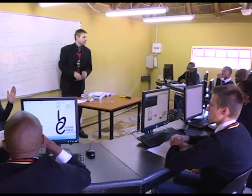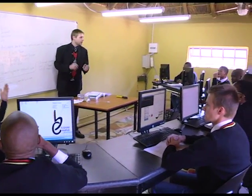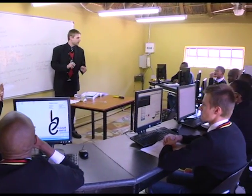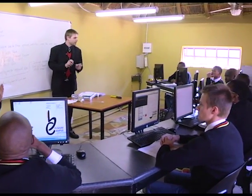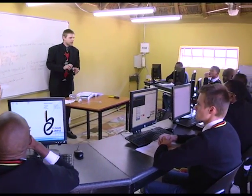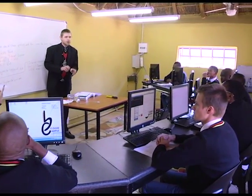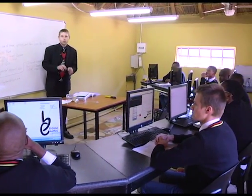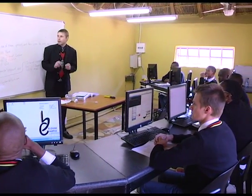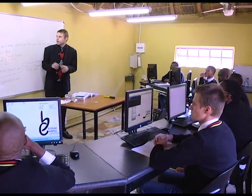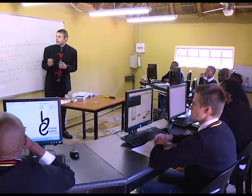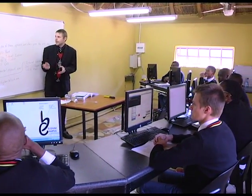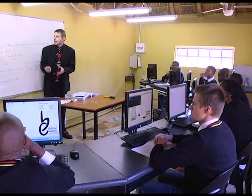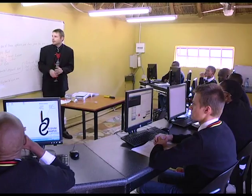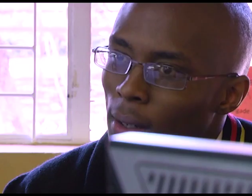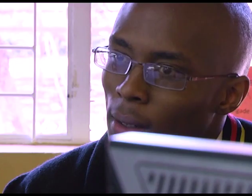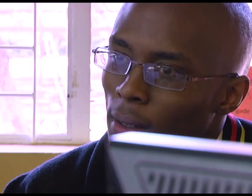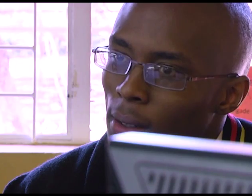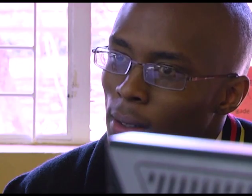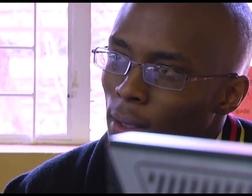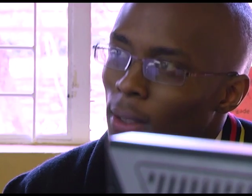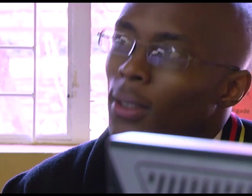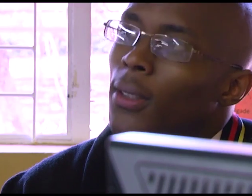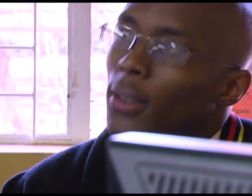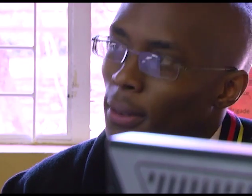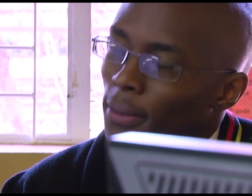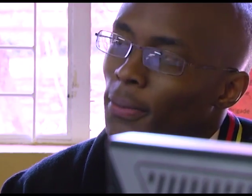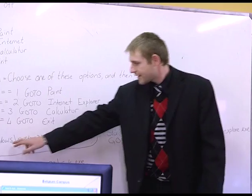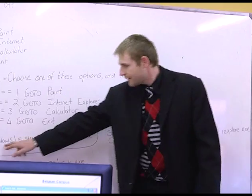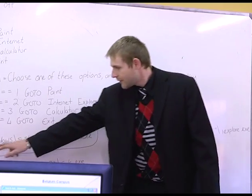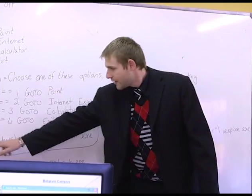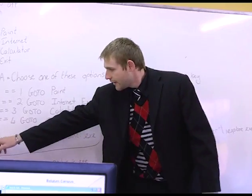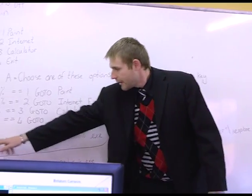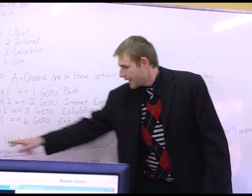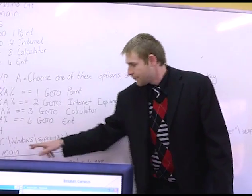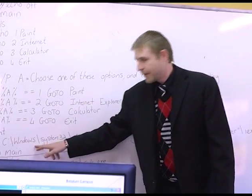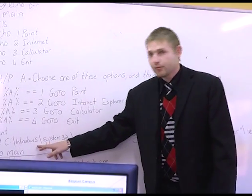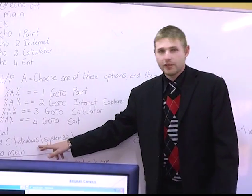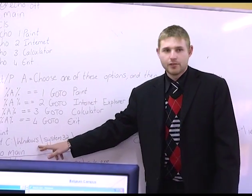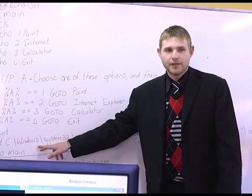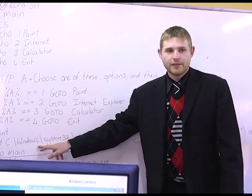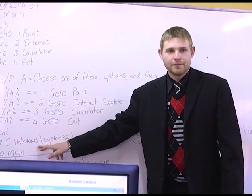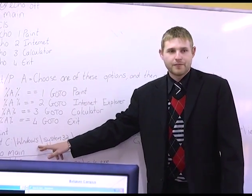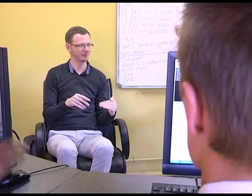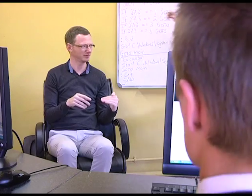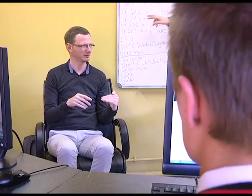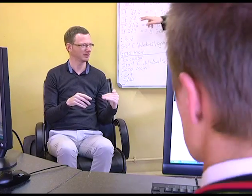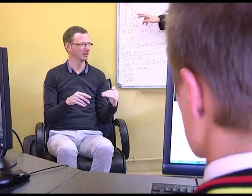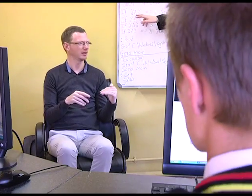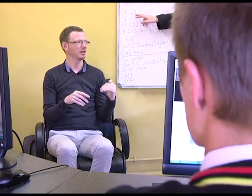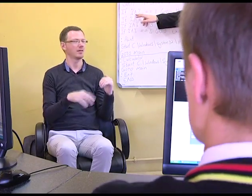it will only show what you enter. So when you run the script and Paint will open, if your variable,